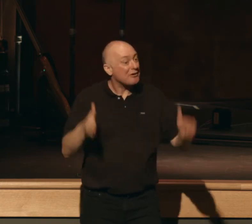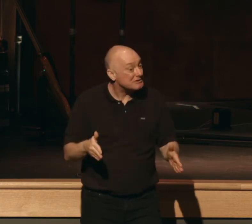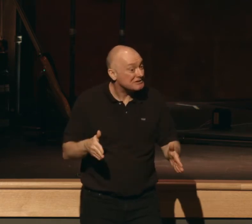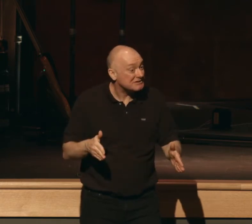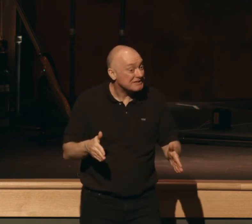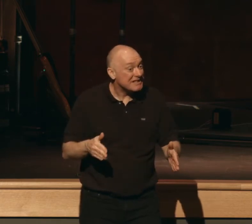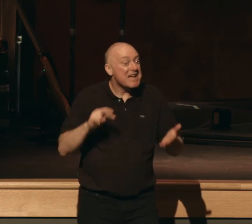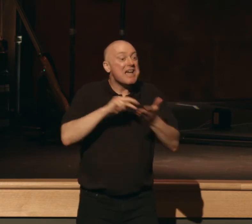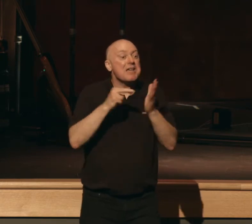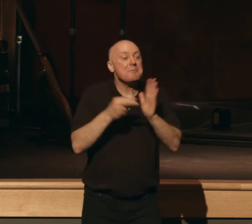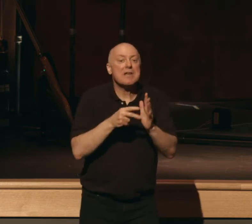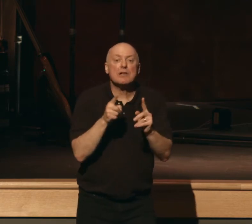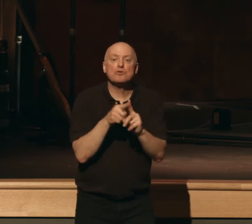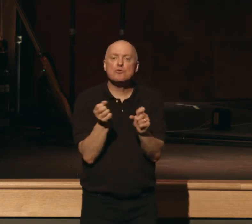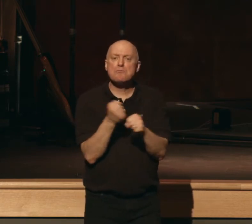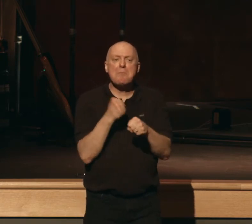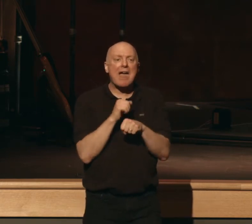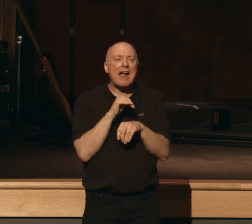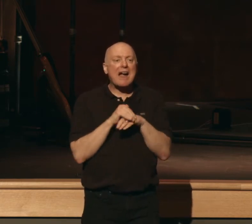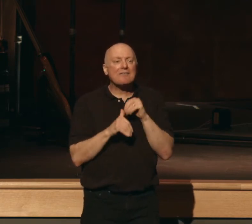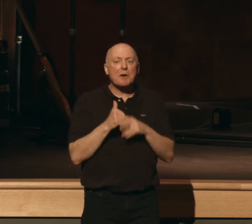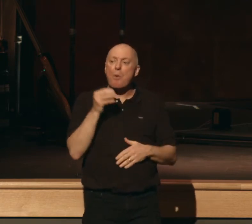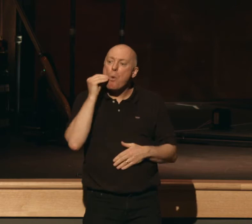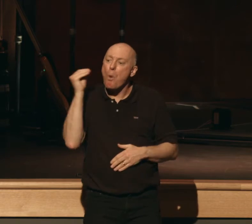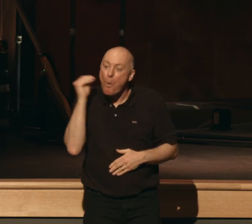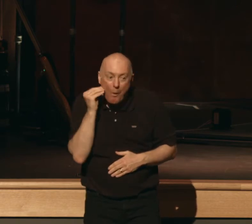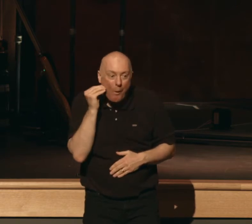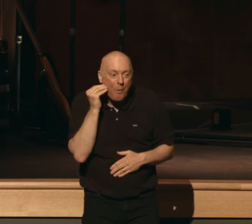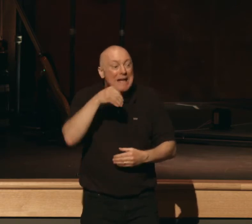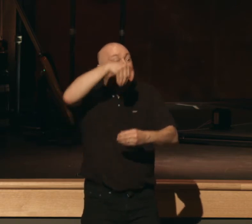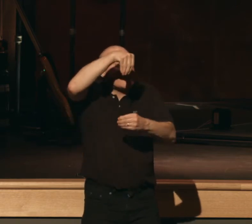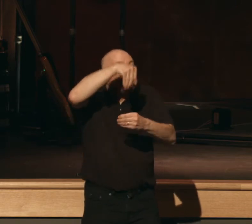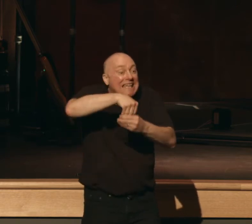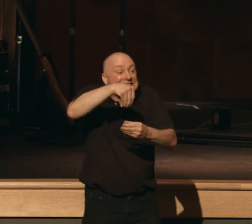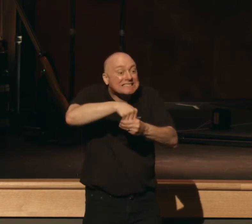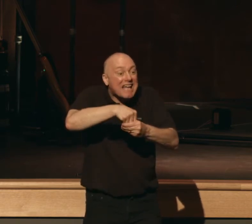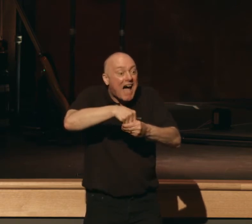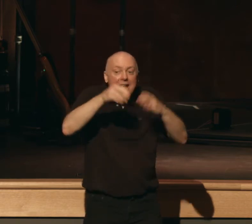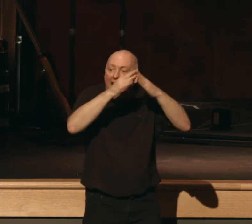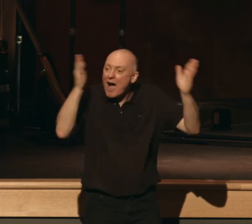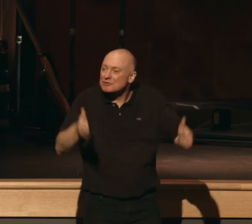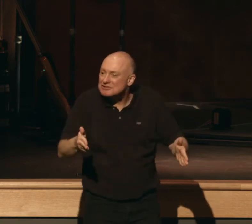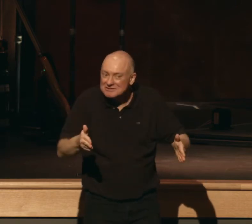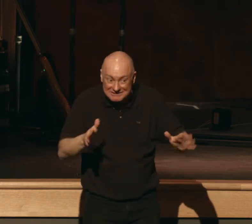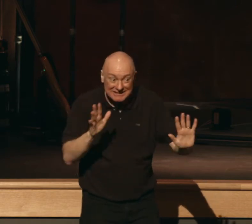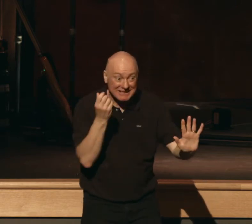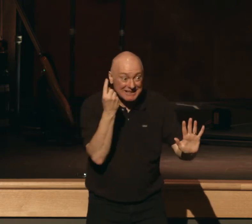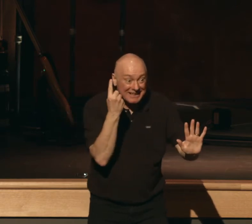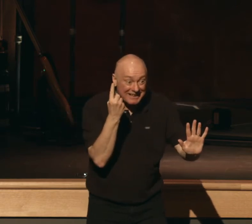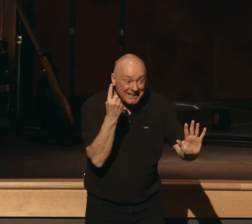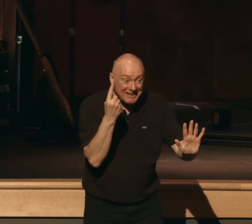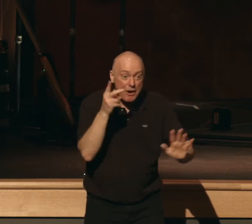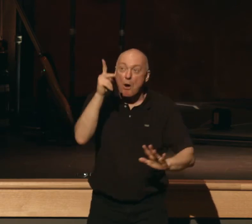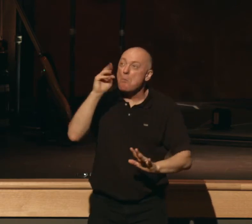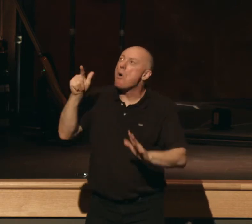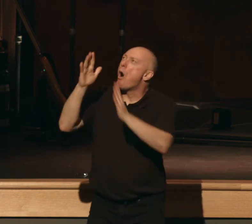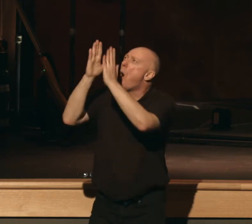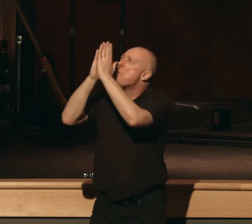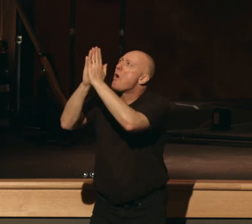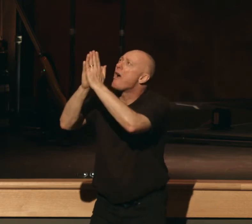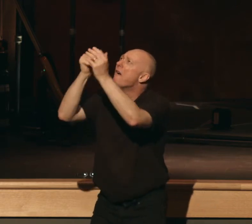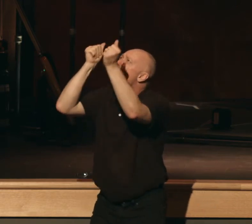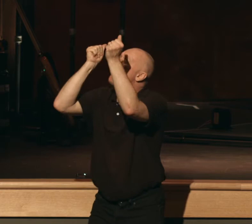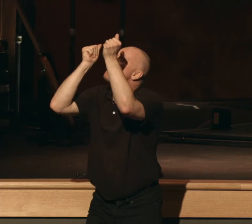It means to make a comfortable home inside a house. And so when Paul is praying that